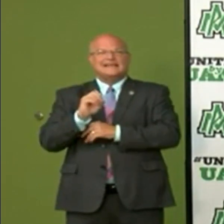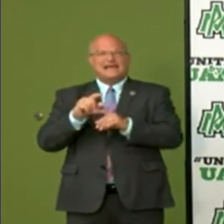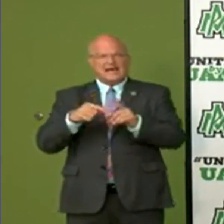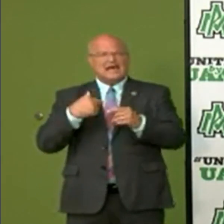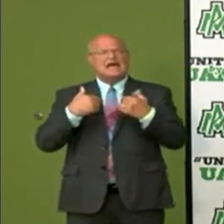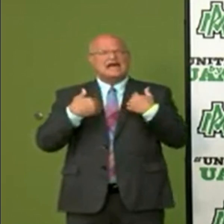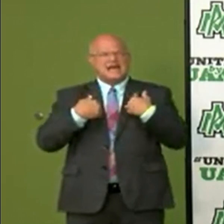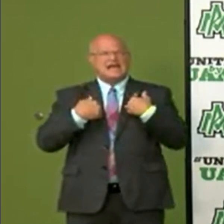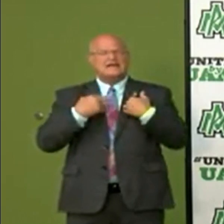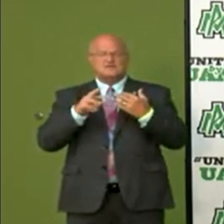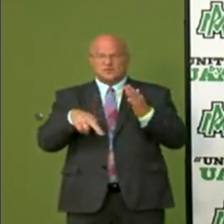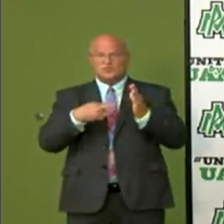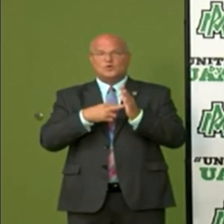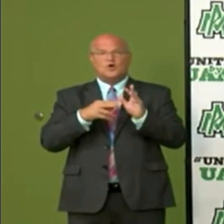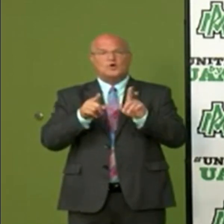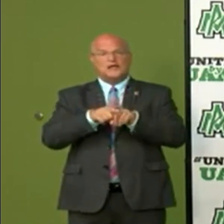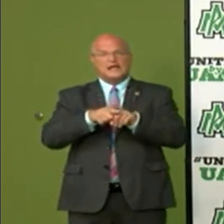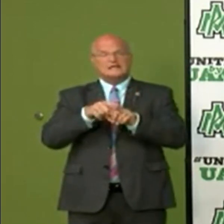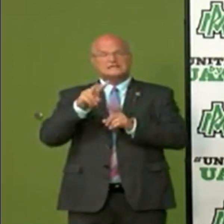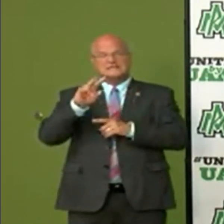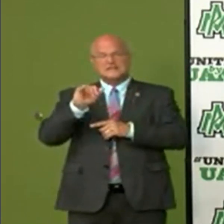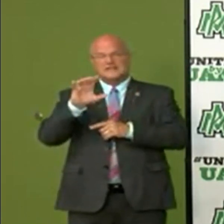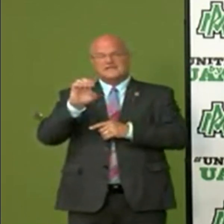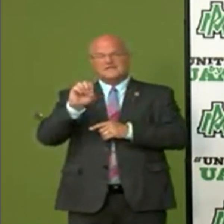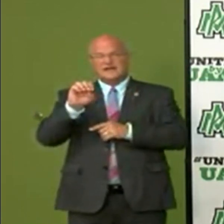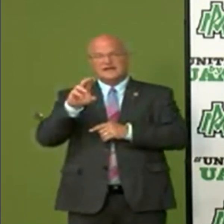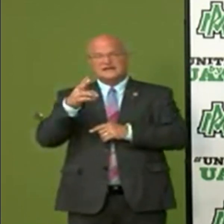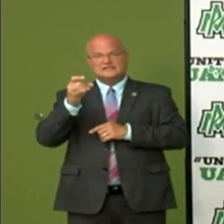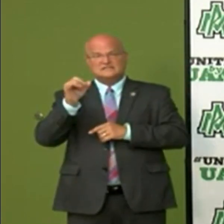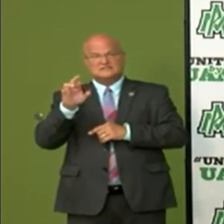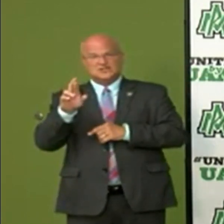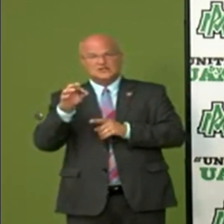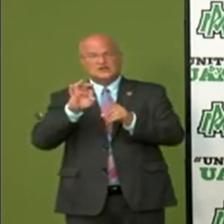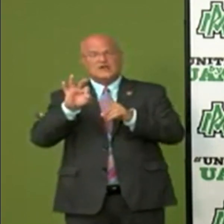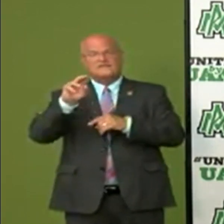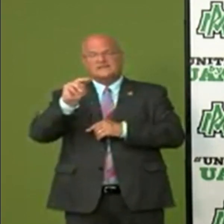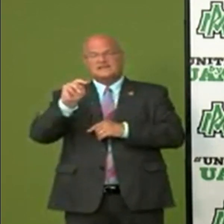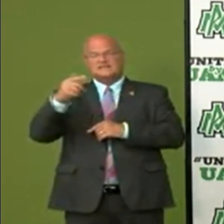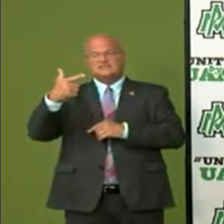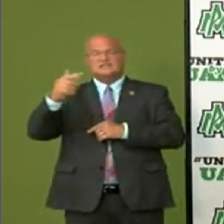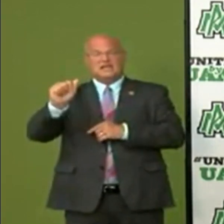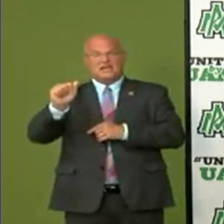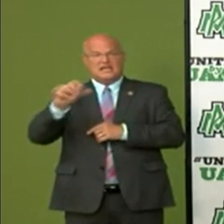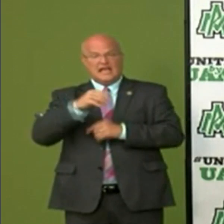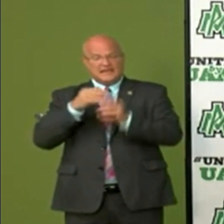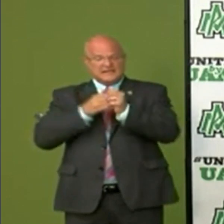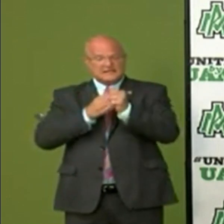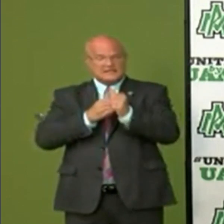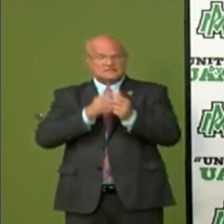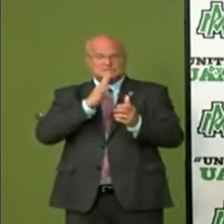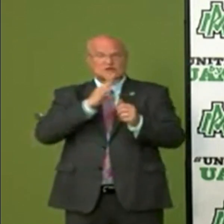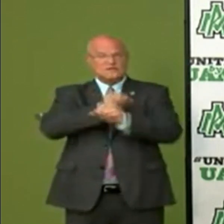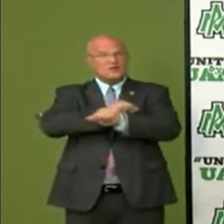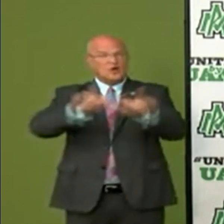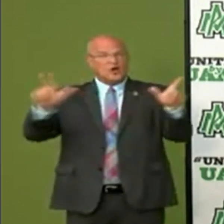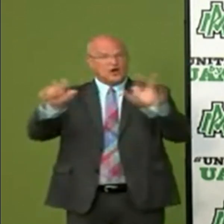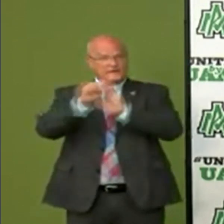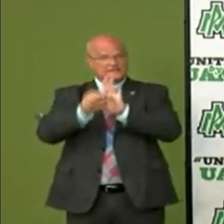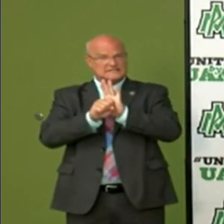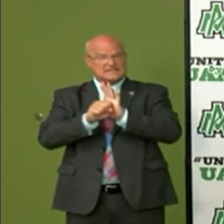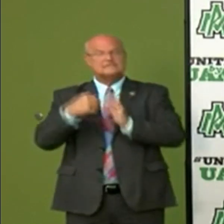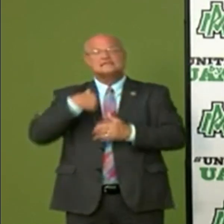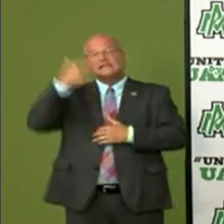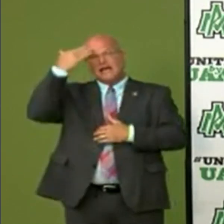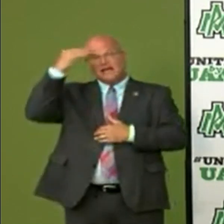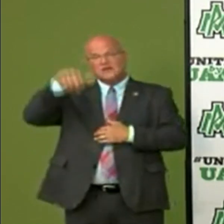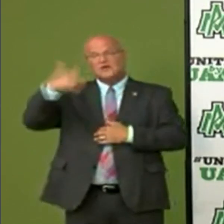But I do have a role as a vice chair of the NGA and part of the leadership to speak for all of the states. And I know